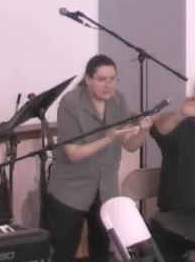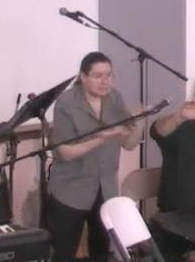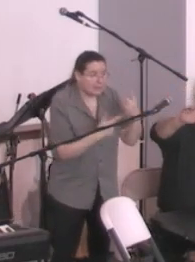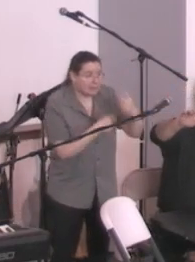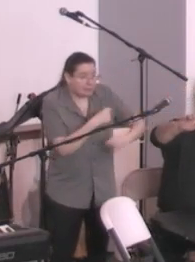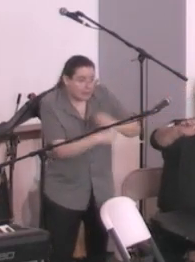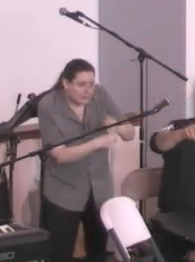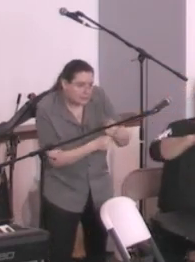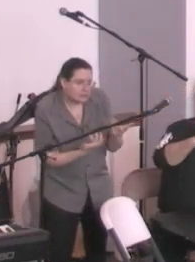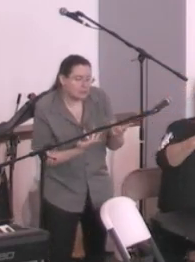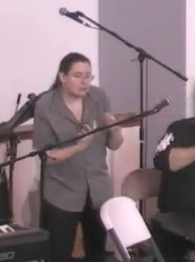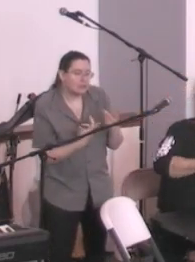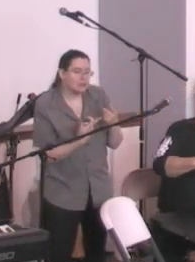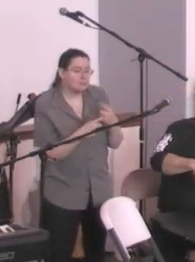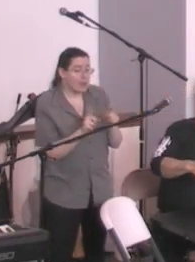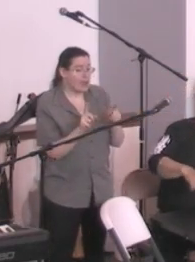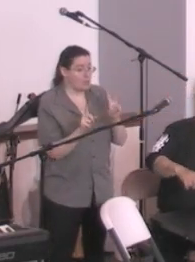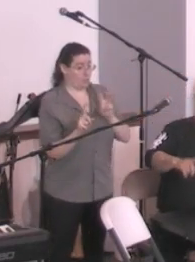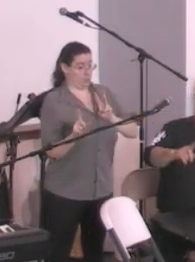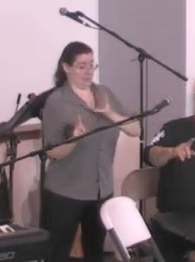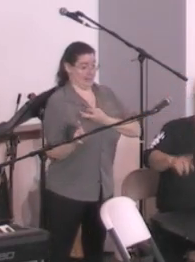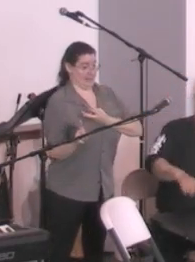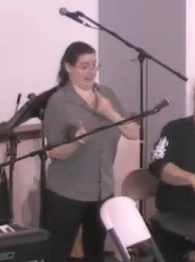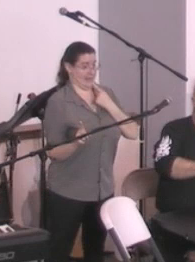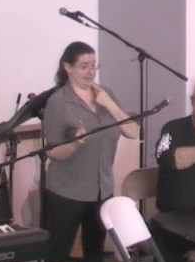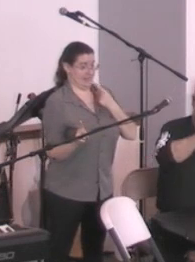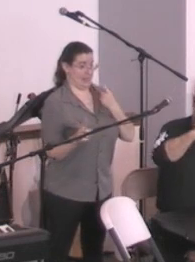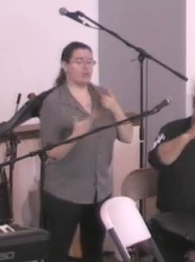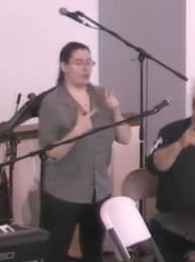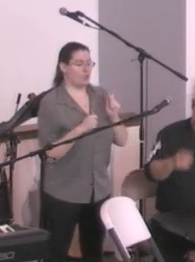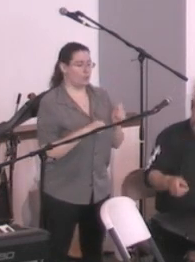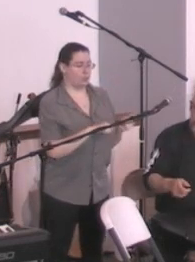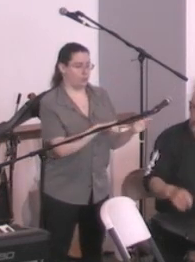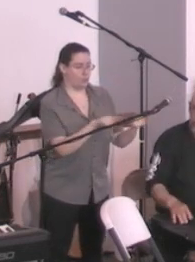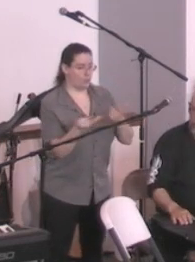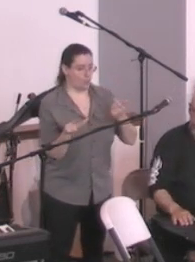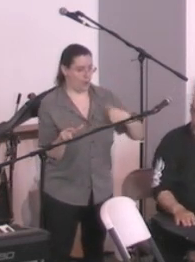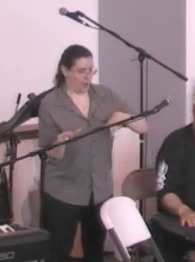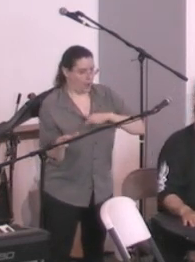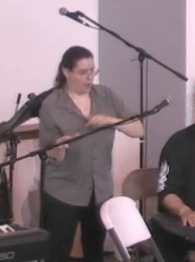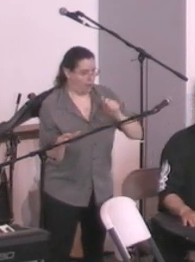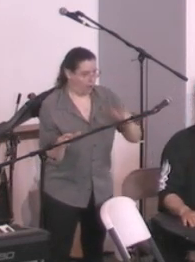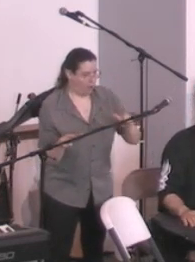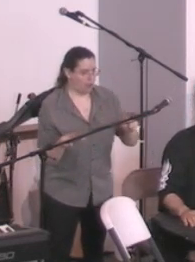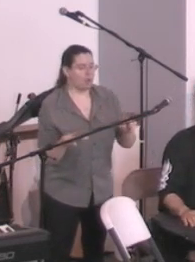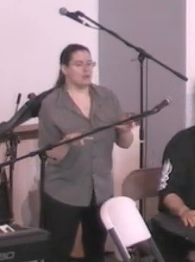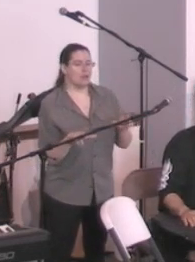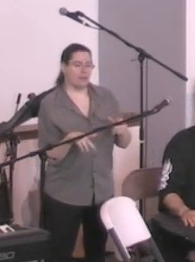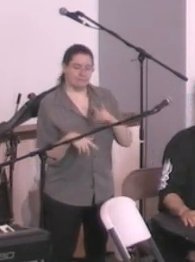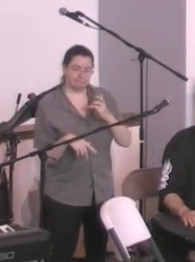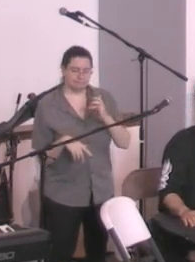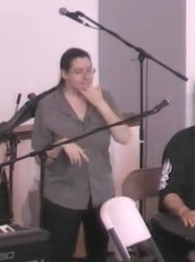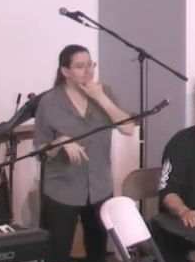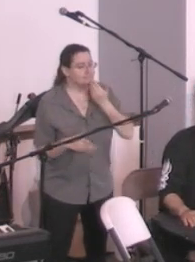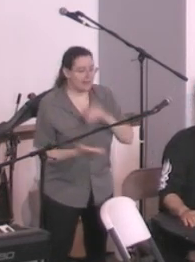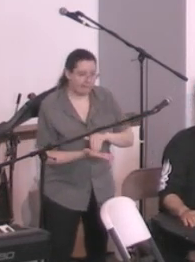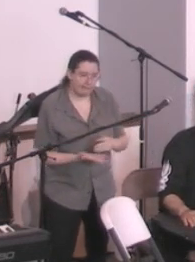But I'm putting me in this box too. We did it again.